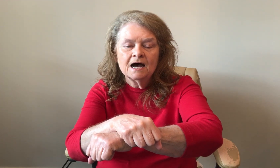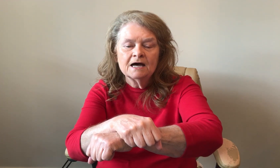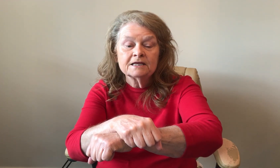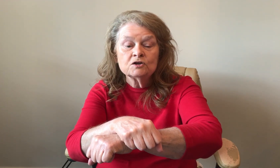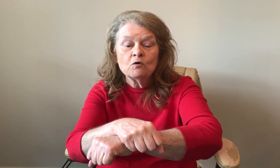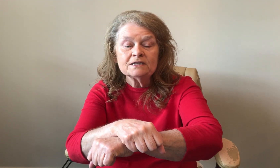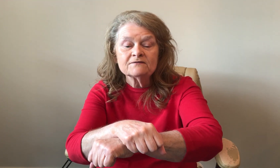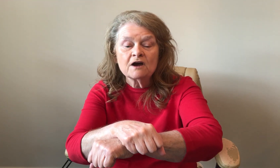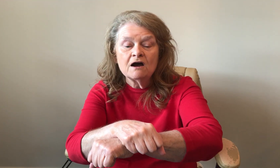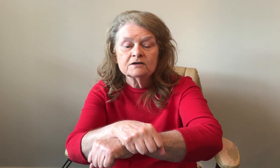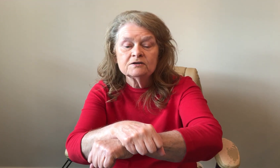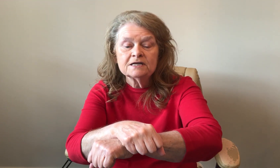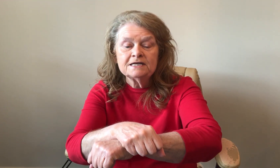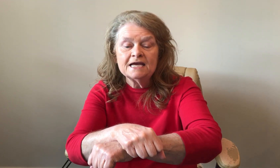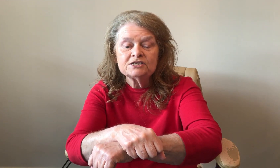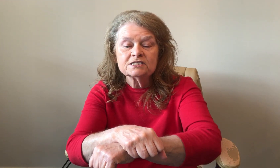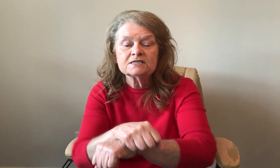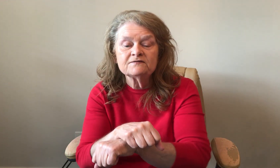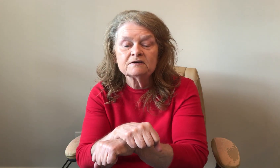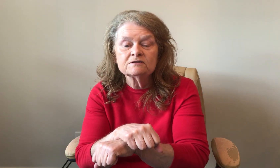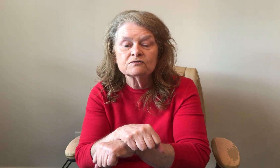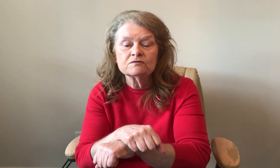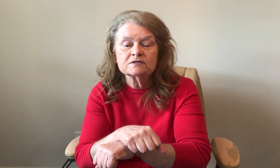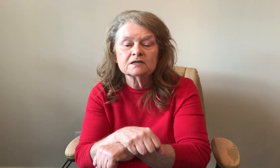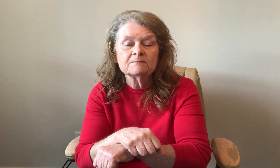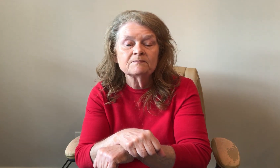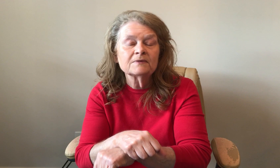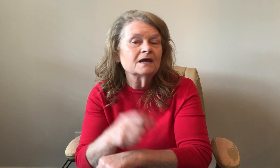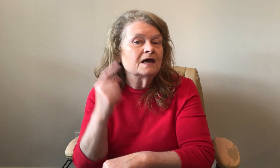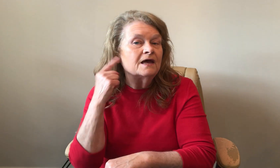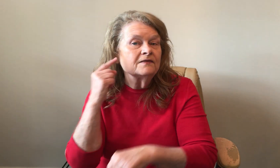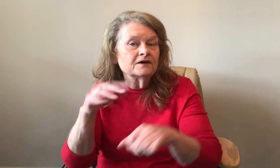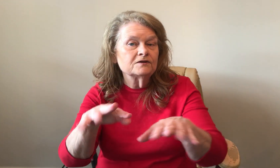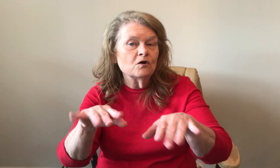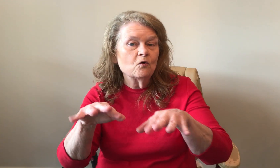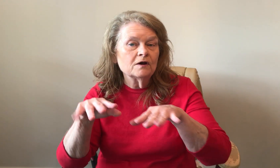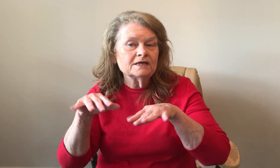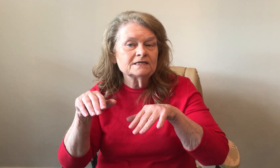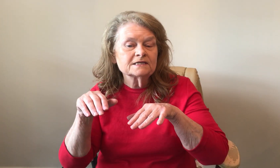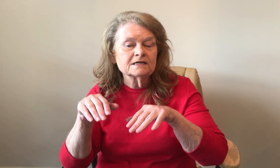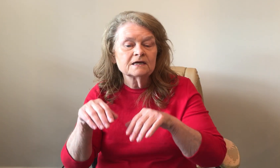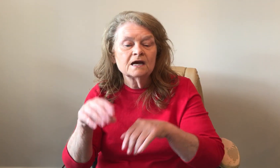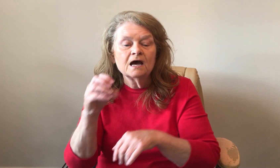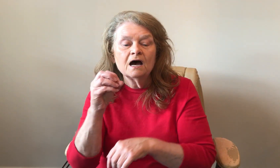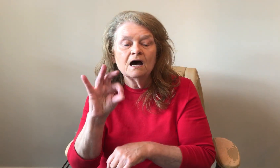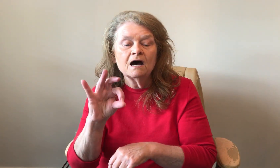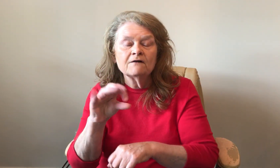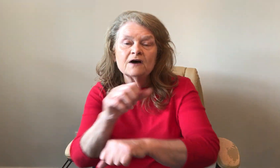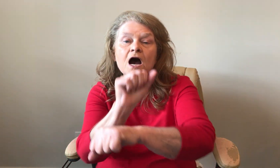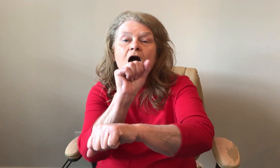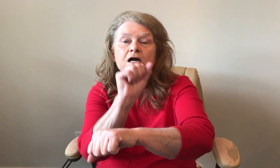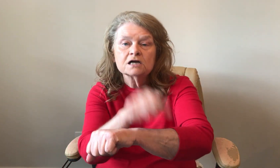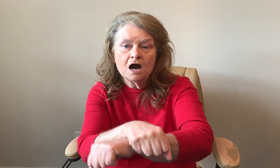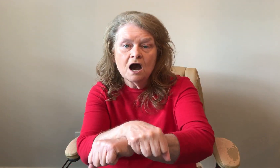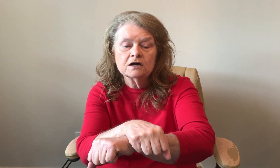The noise of conquered nations filled Jerusalem. The noise of